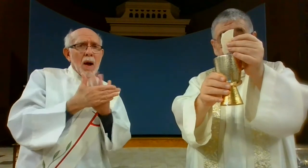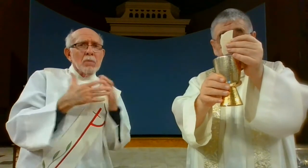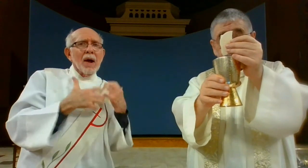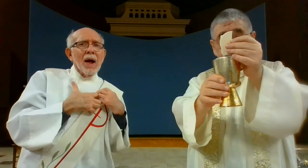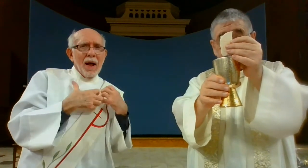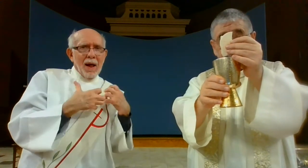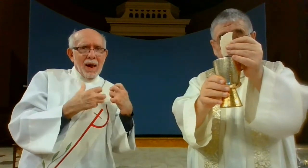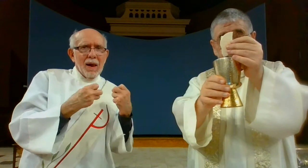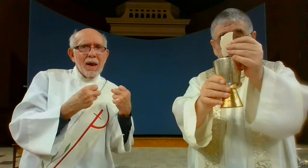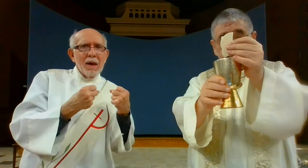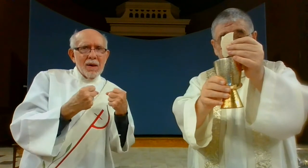be healed.